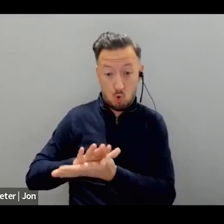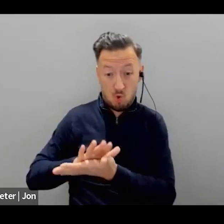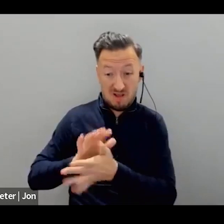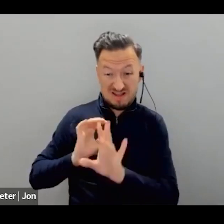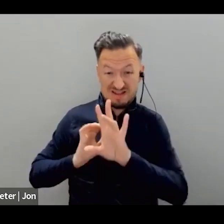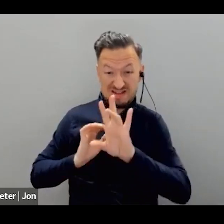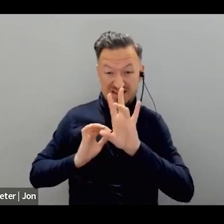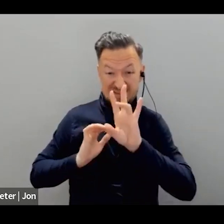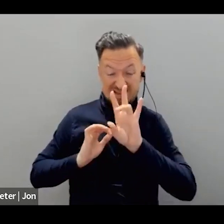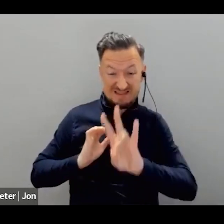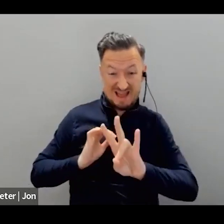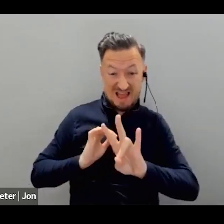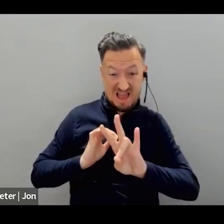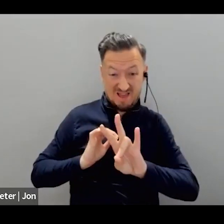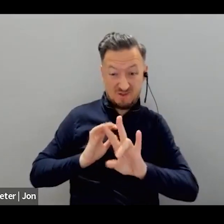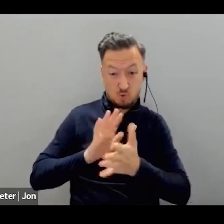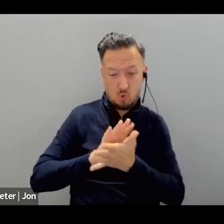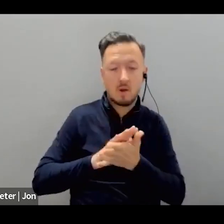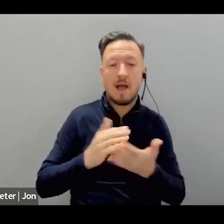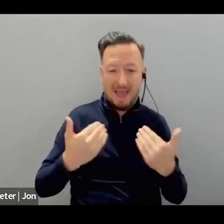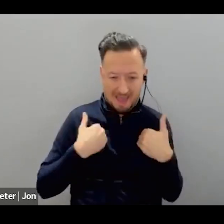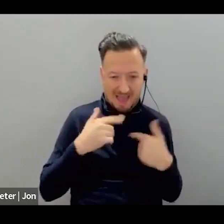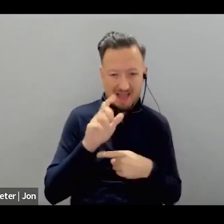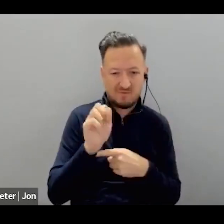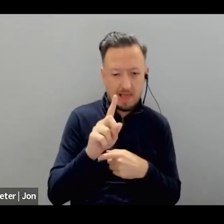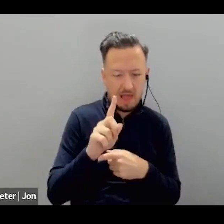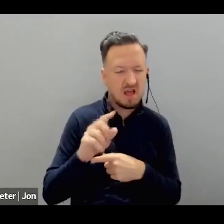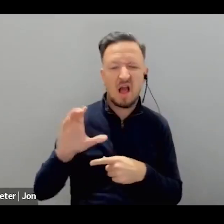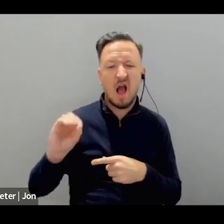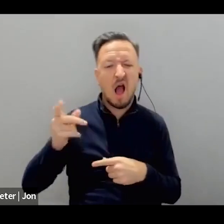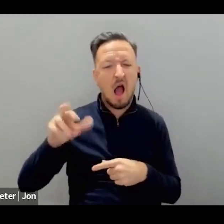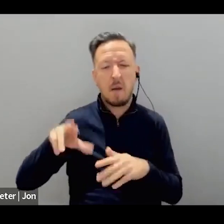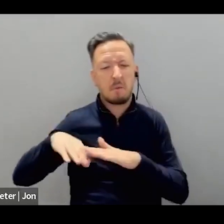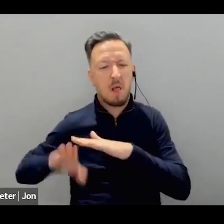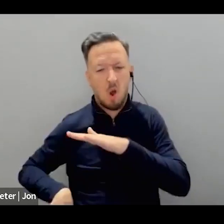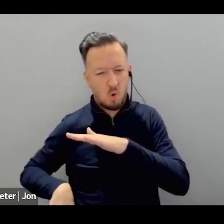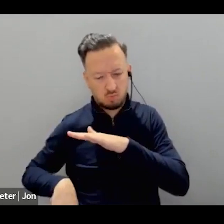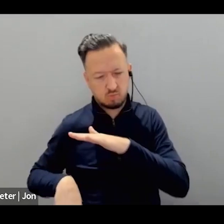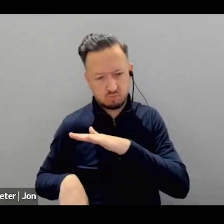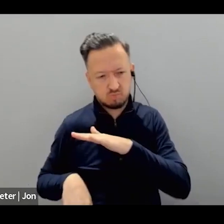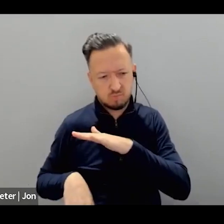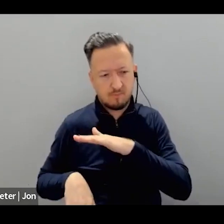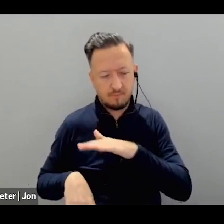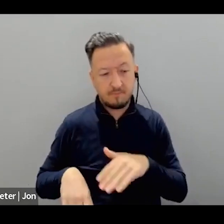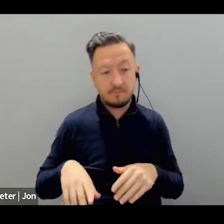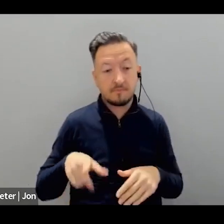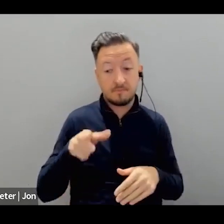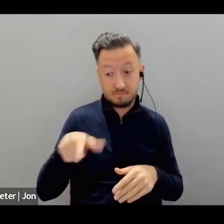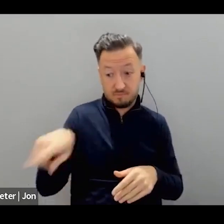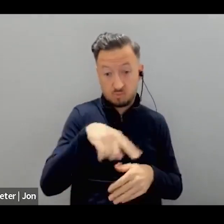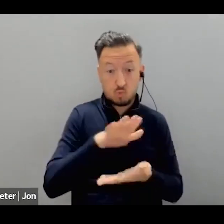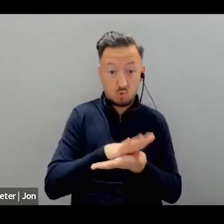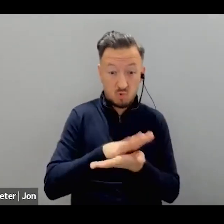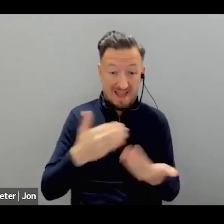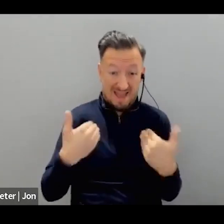revealed detectable lead levels. All the copper results were well below allowable levels. Schools with detectable levels of